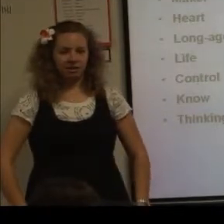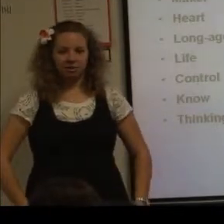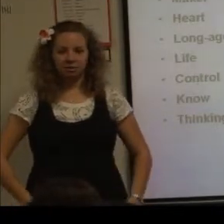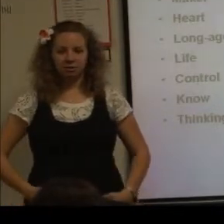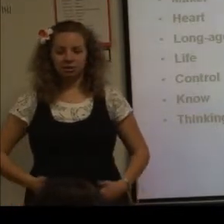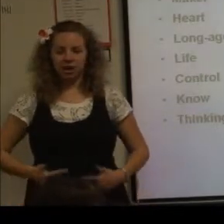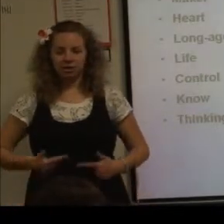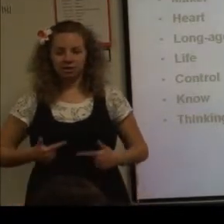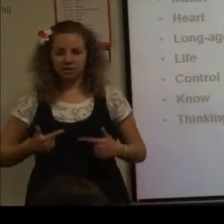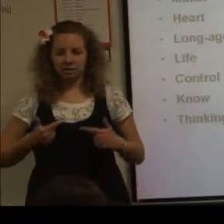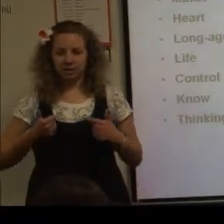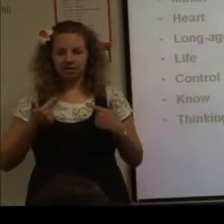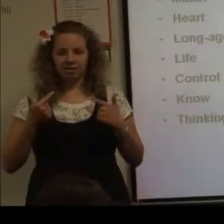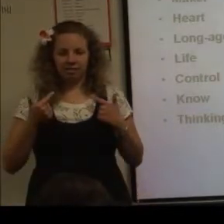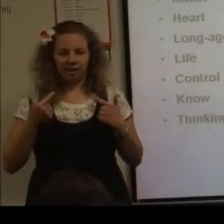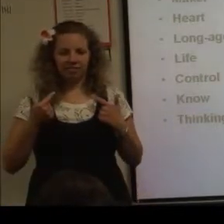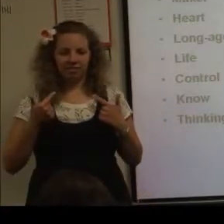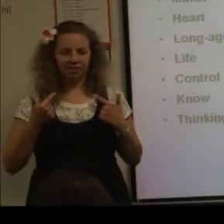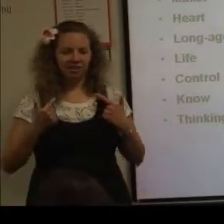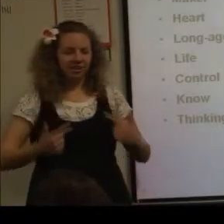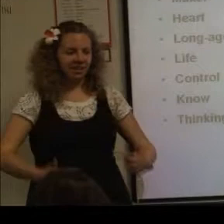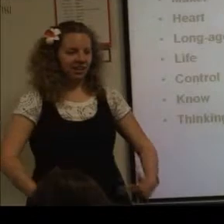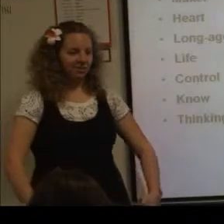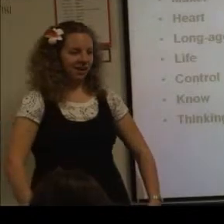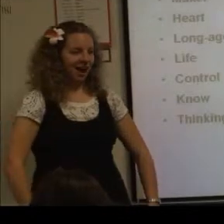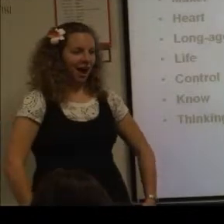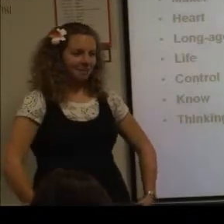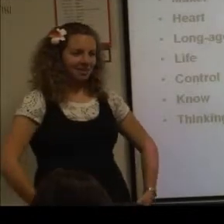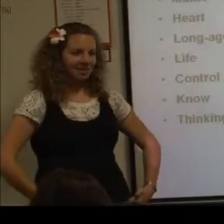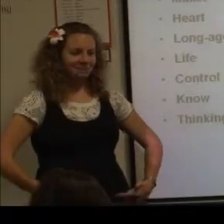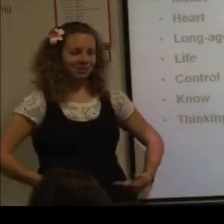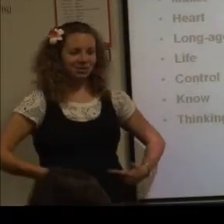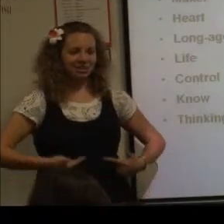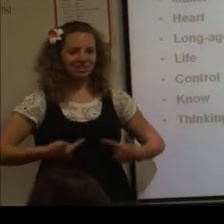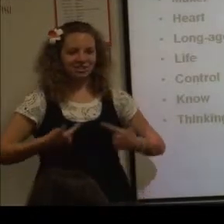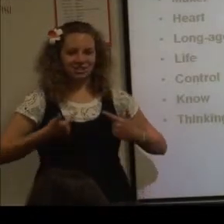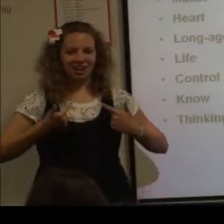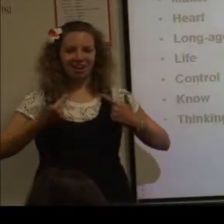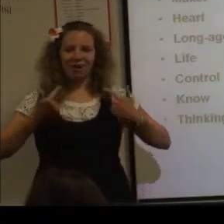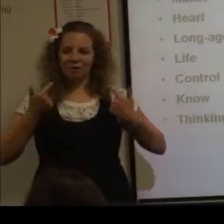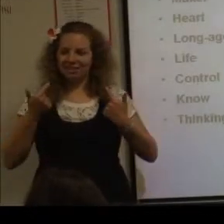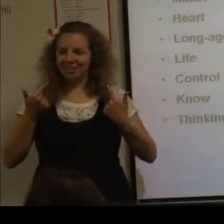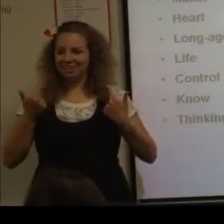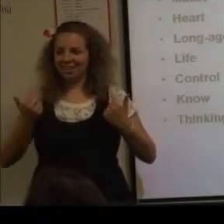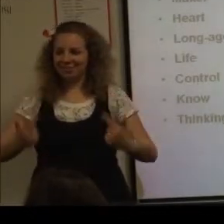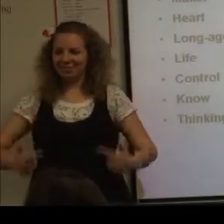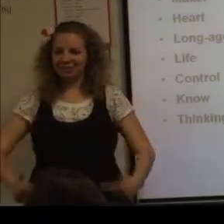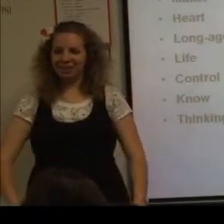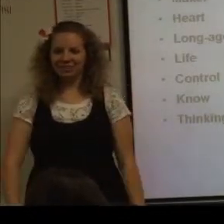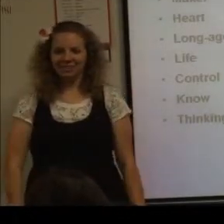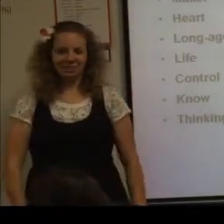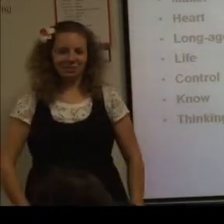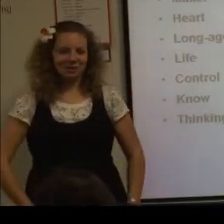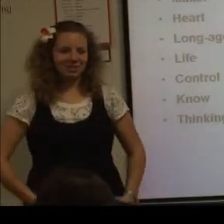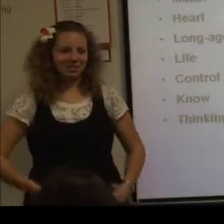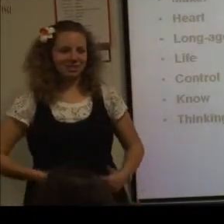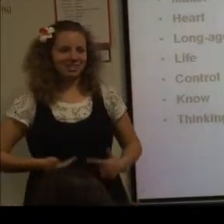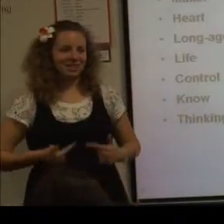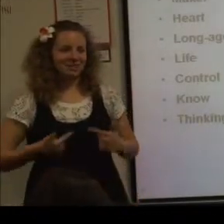You can do it with your L's this way, life. And no matter how many times I try and change it, I always sign life this way. So I might as well just teach you